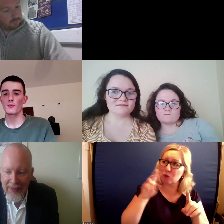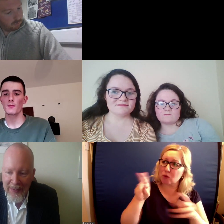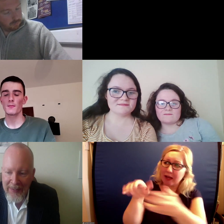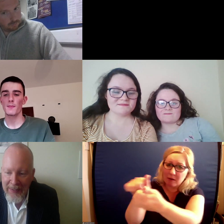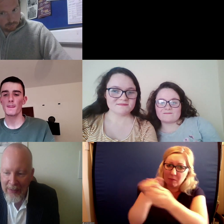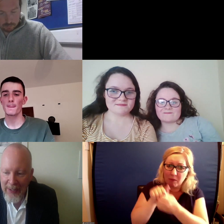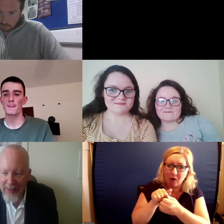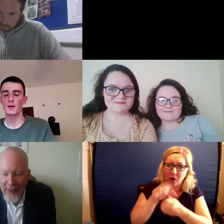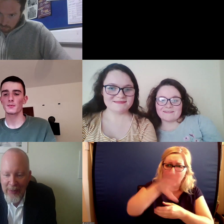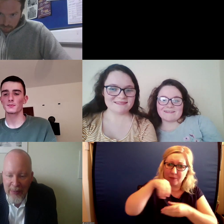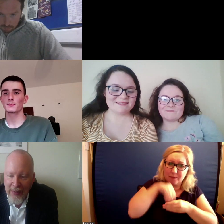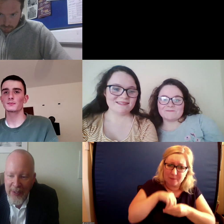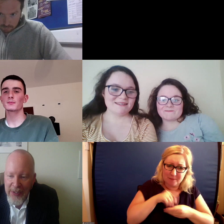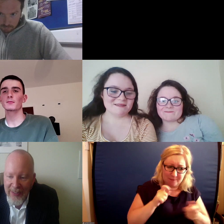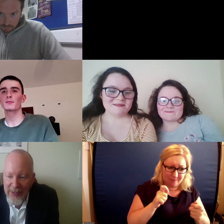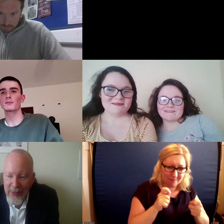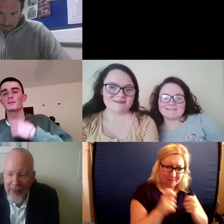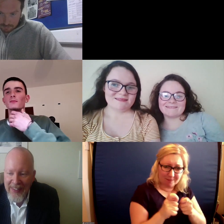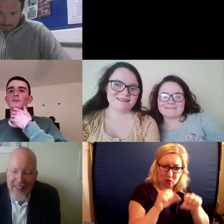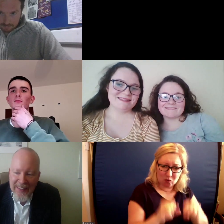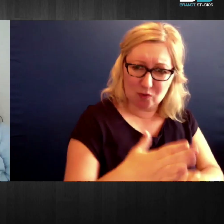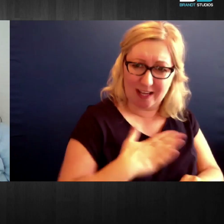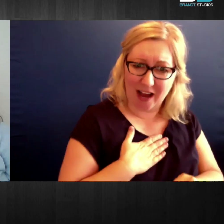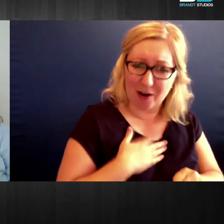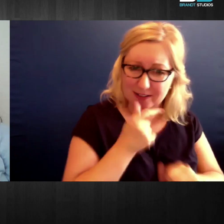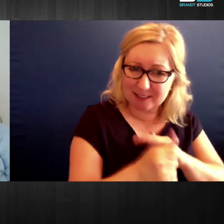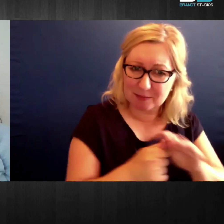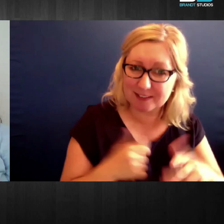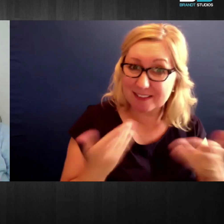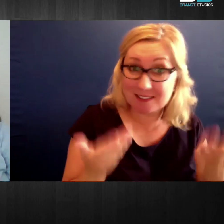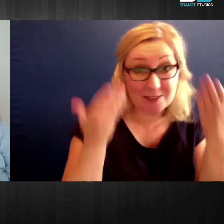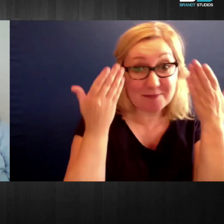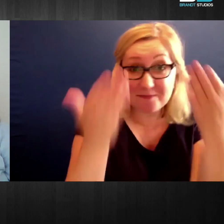our final thing we should listen to or read.